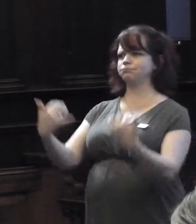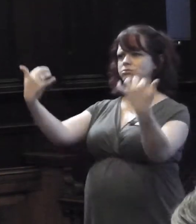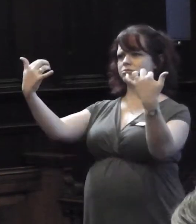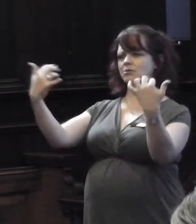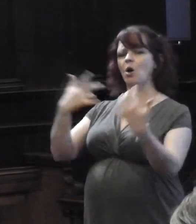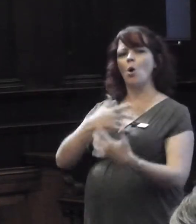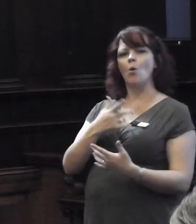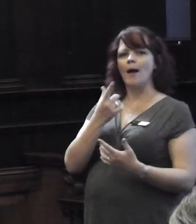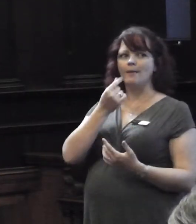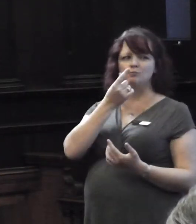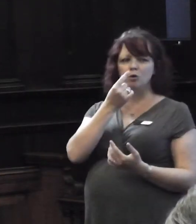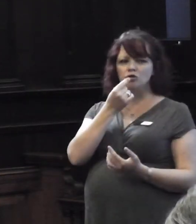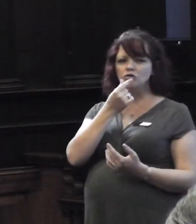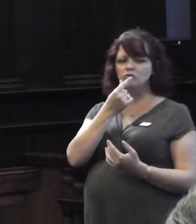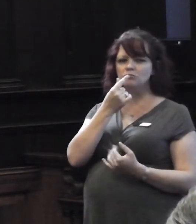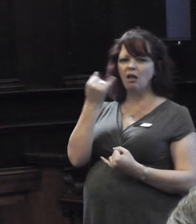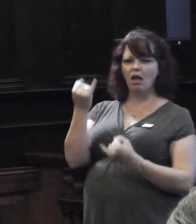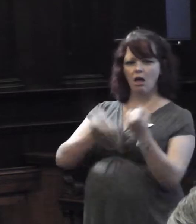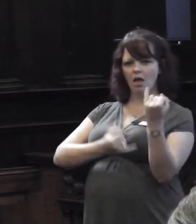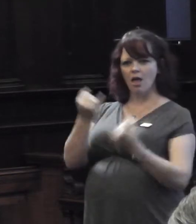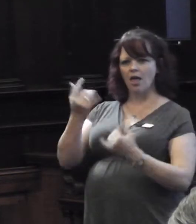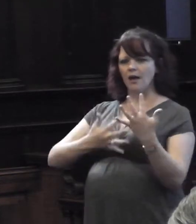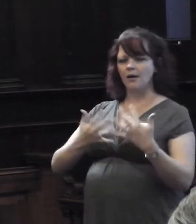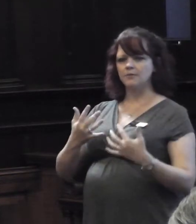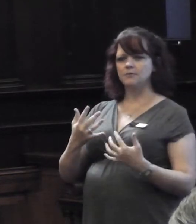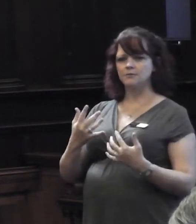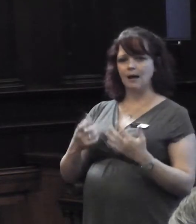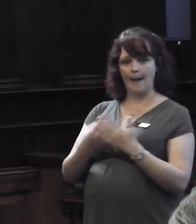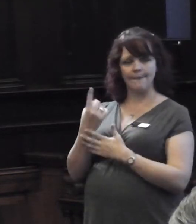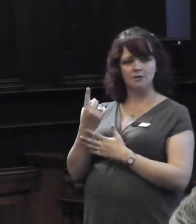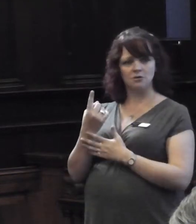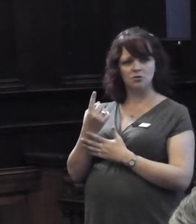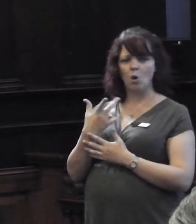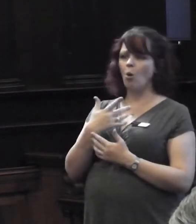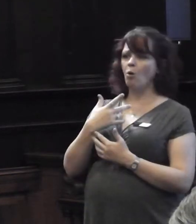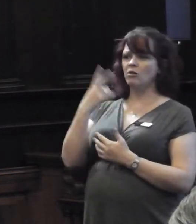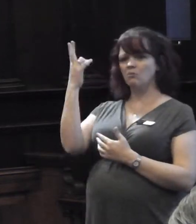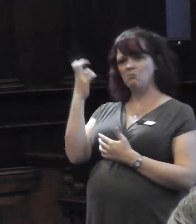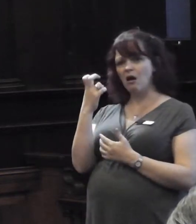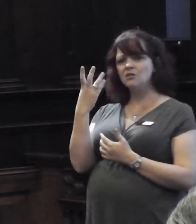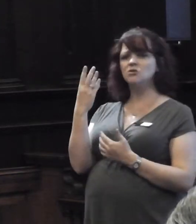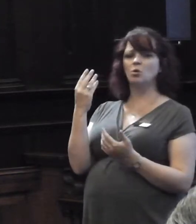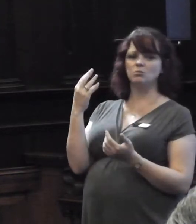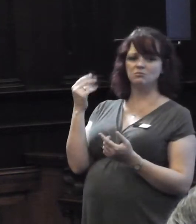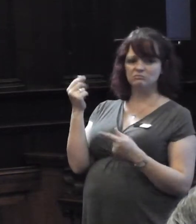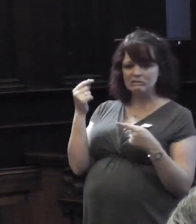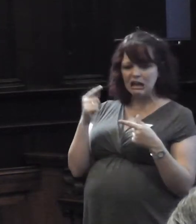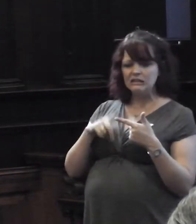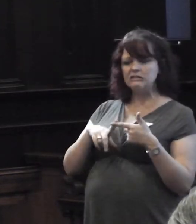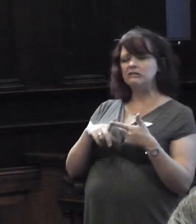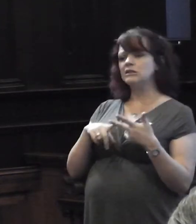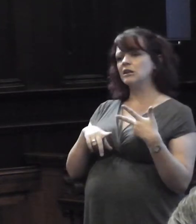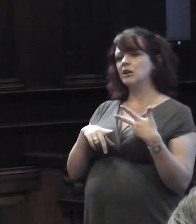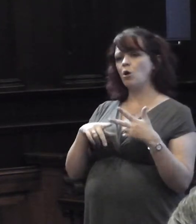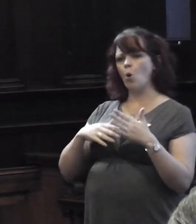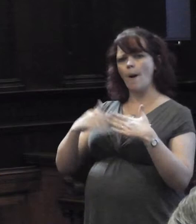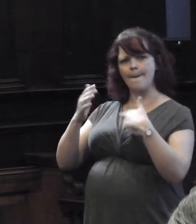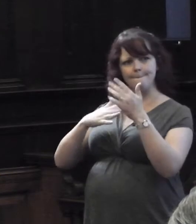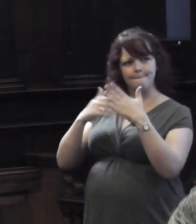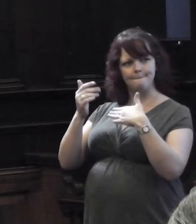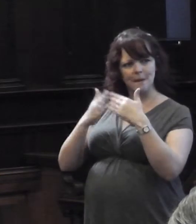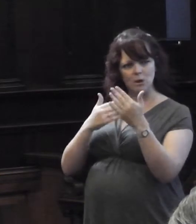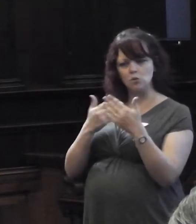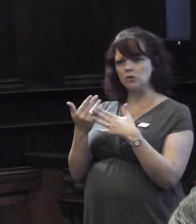of public disorder, or on public transport, or in a public building, will be, of course,